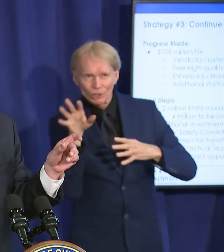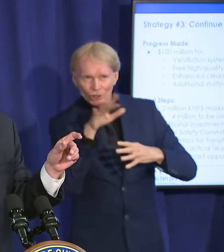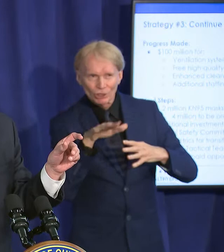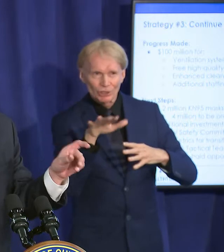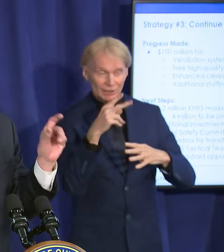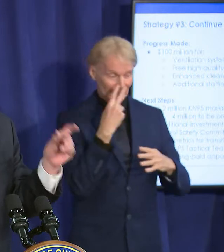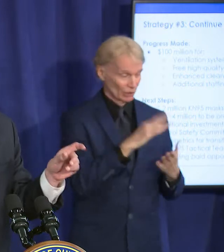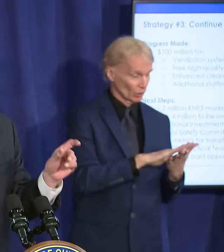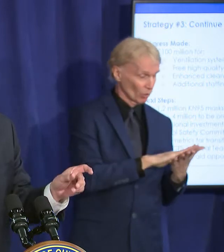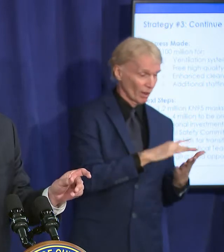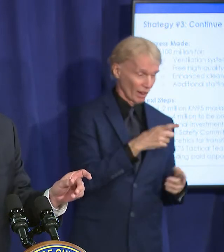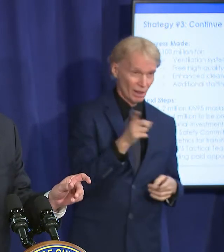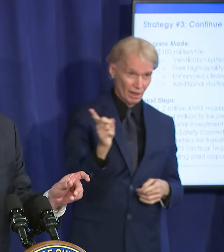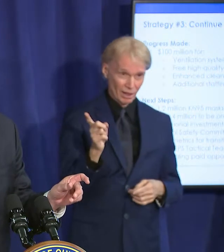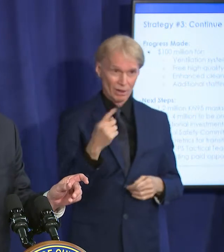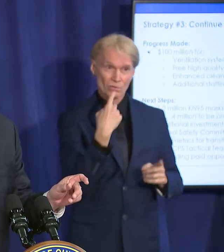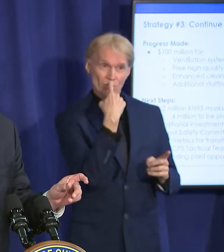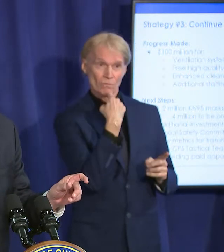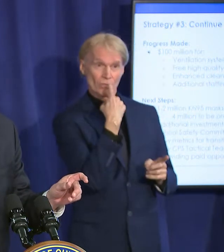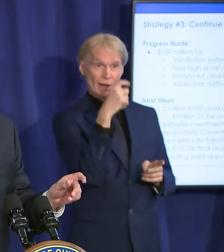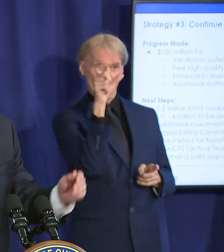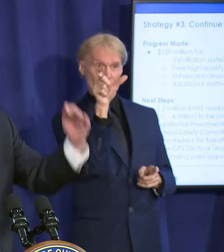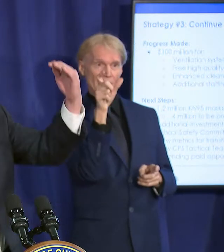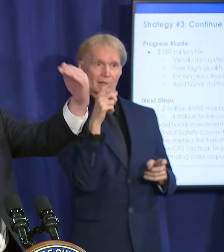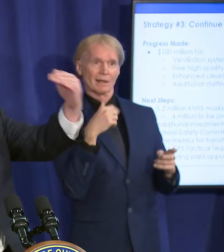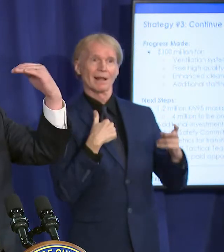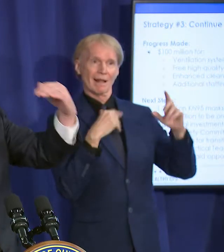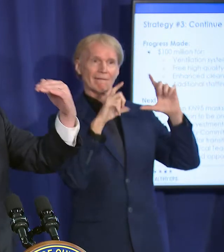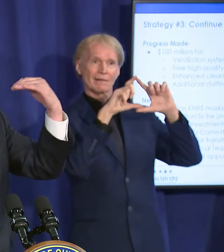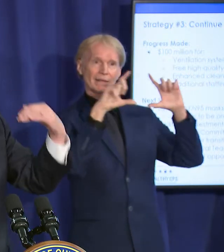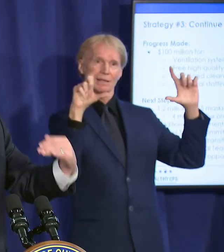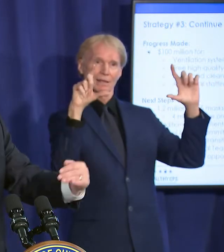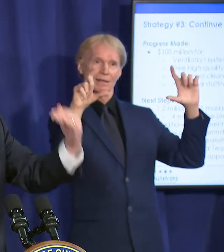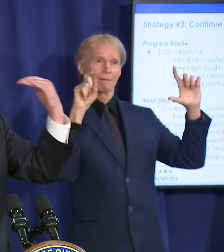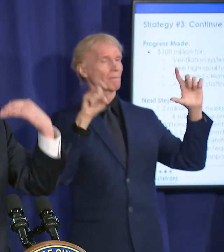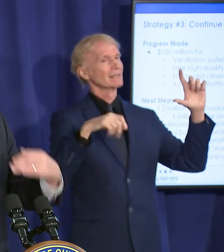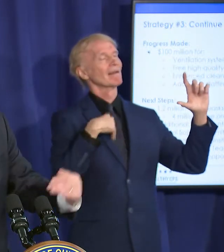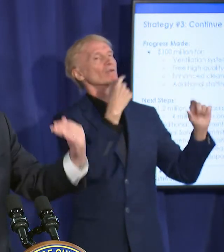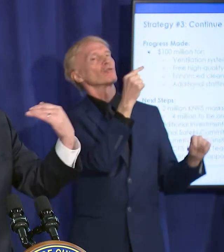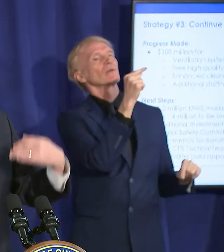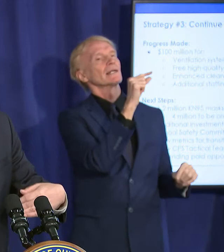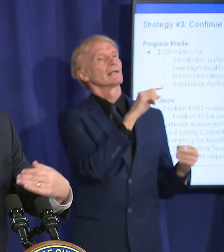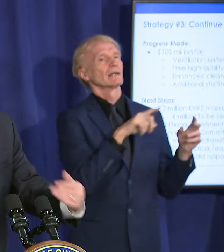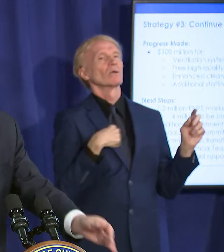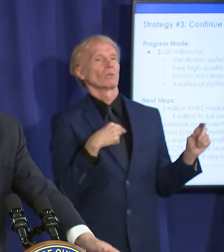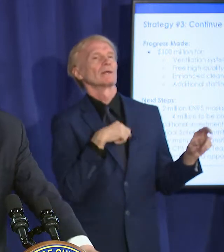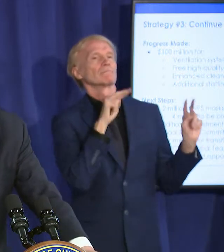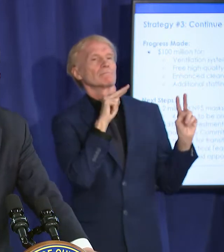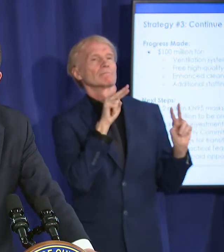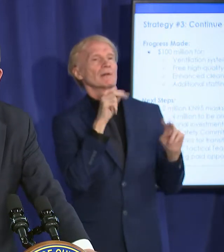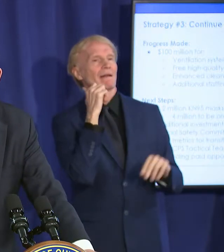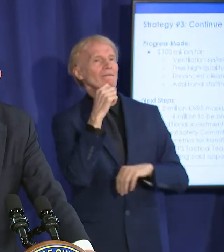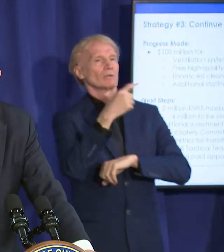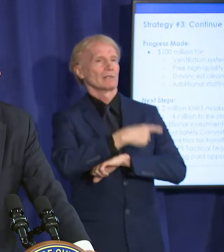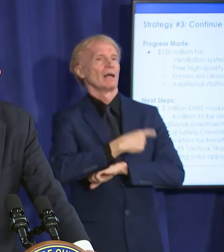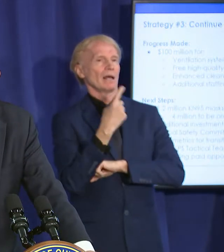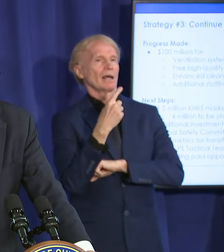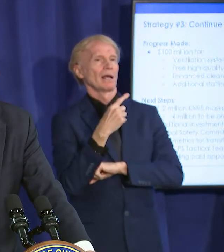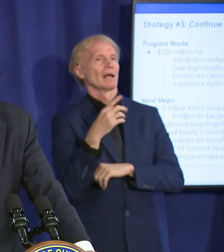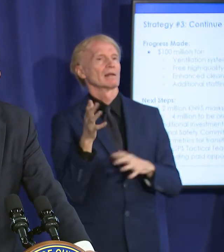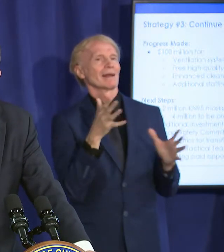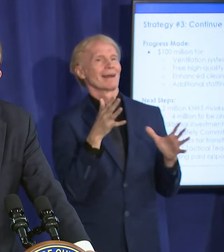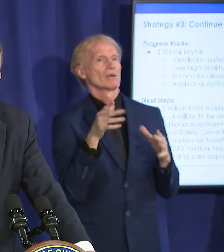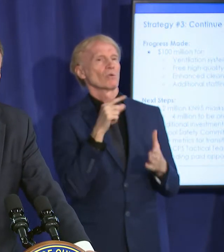in the red, we don't allow classes to take place in that classroom. They have to be in the green. So that's something that we monitor on a daily basis. In